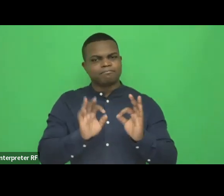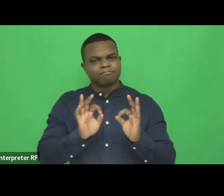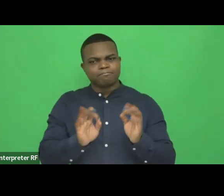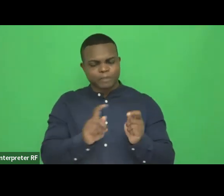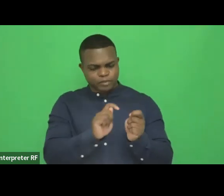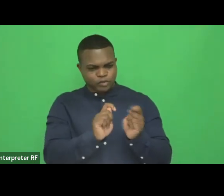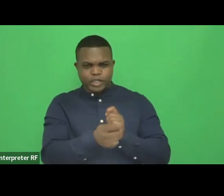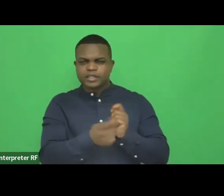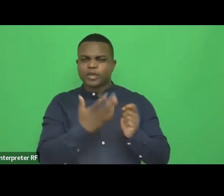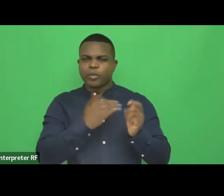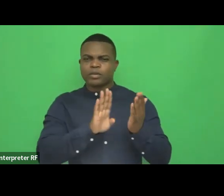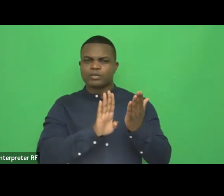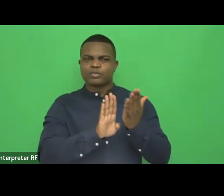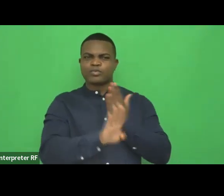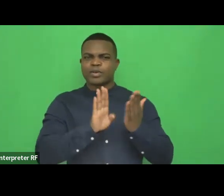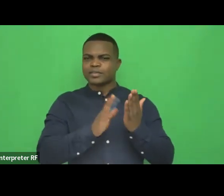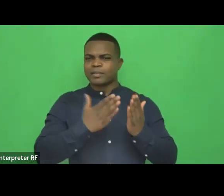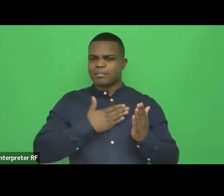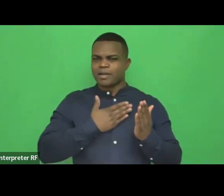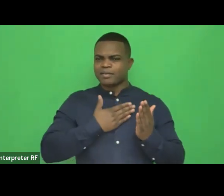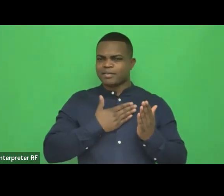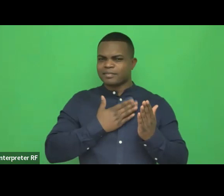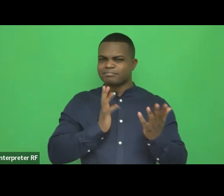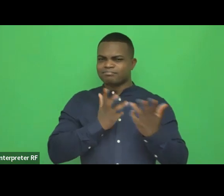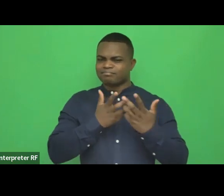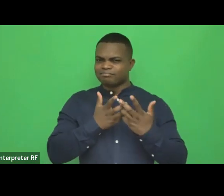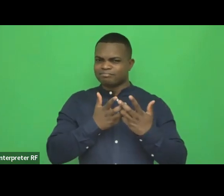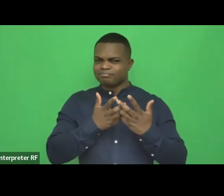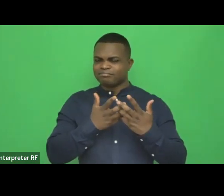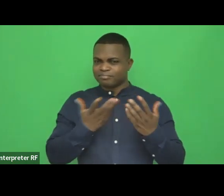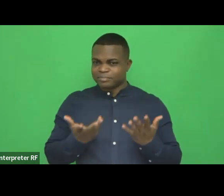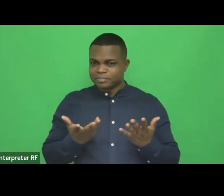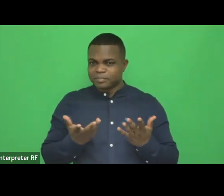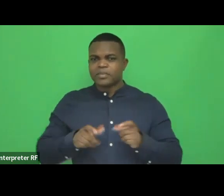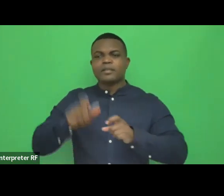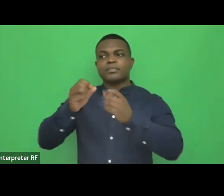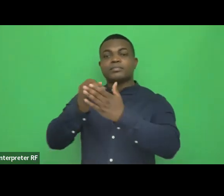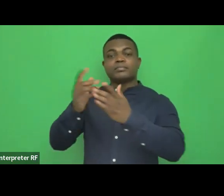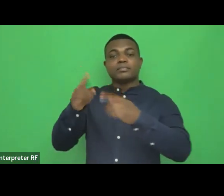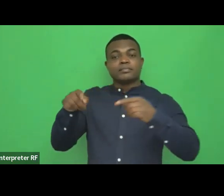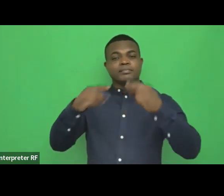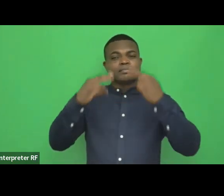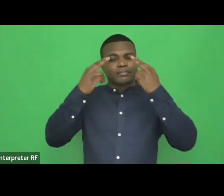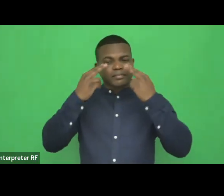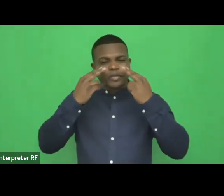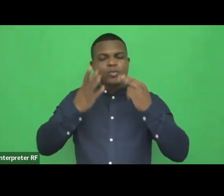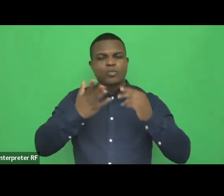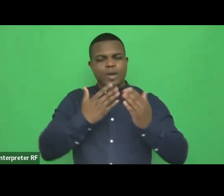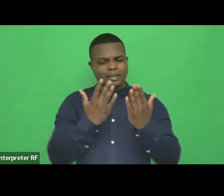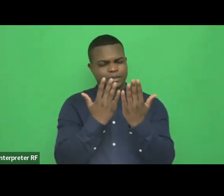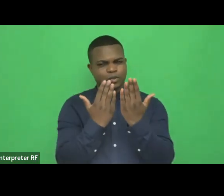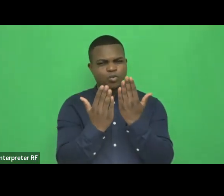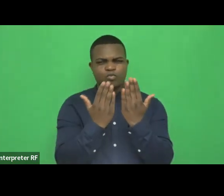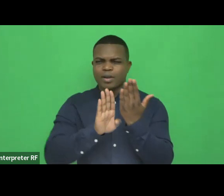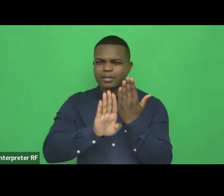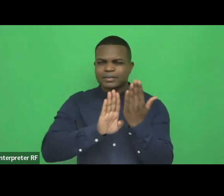background. However, if they need to avoid glare, then white on black, often referred to as dark mode, may